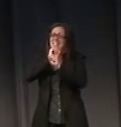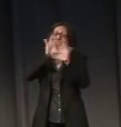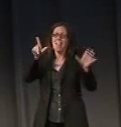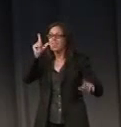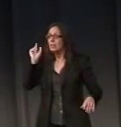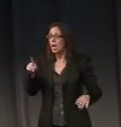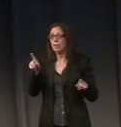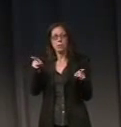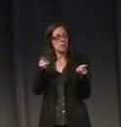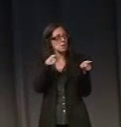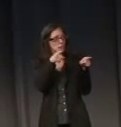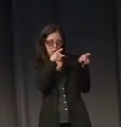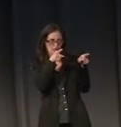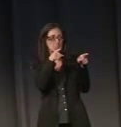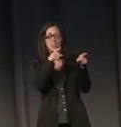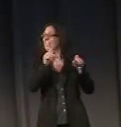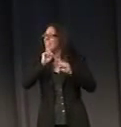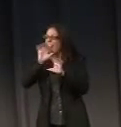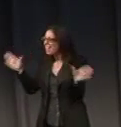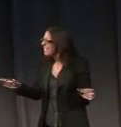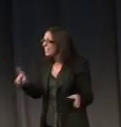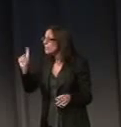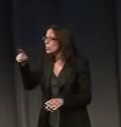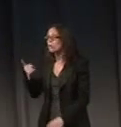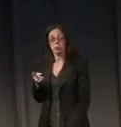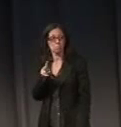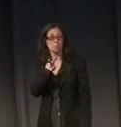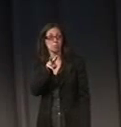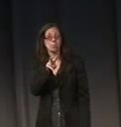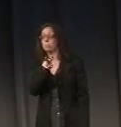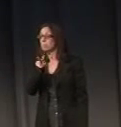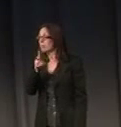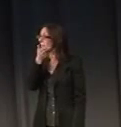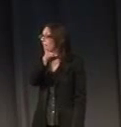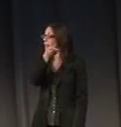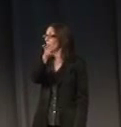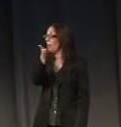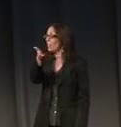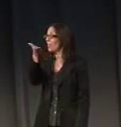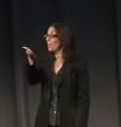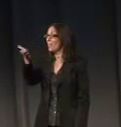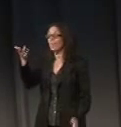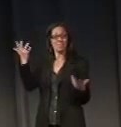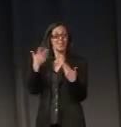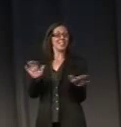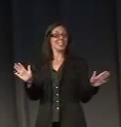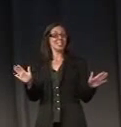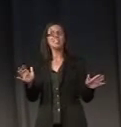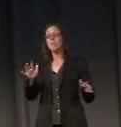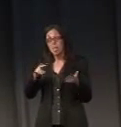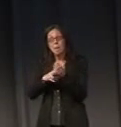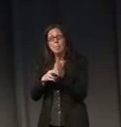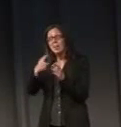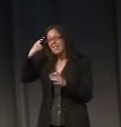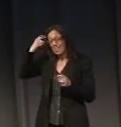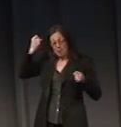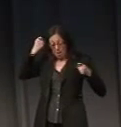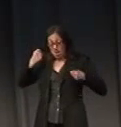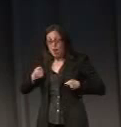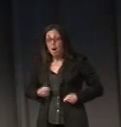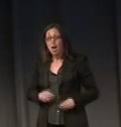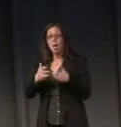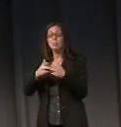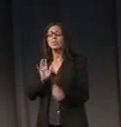sophisticated neural machine that makes that possible. So the fact that you can say, oh, that's red, it must be really easy,